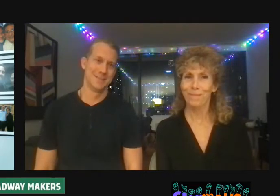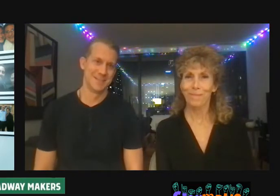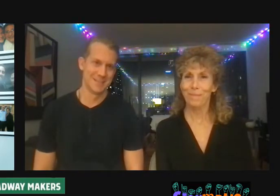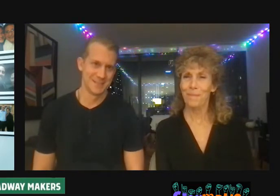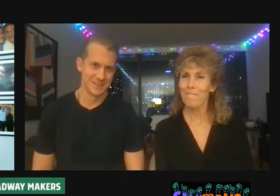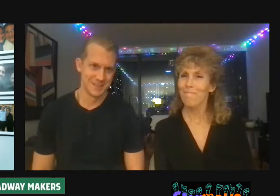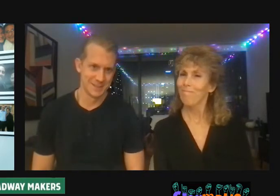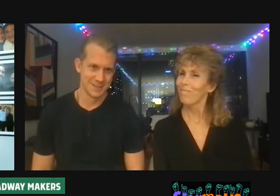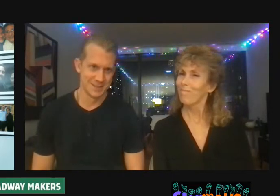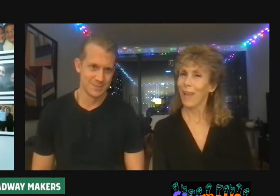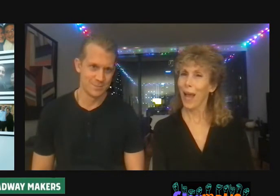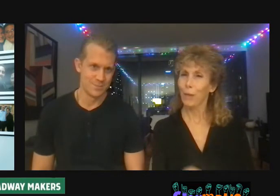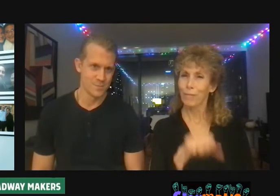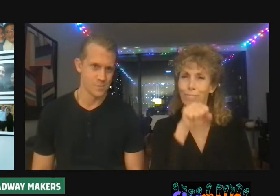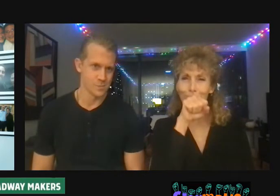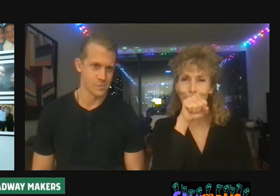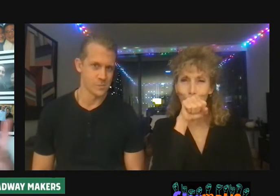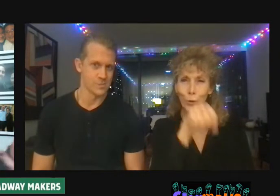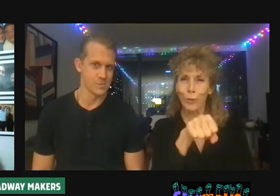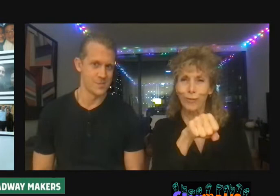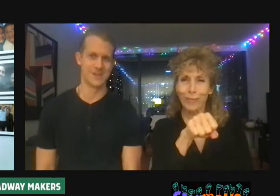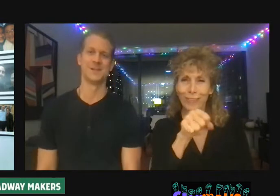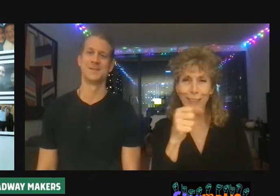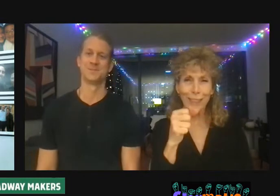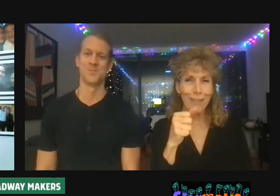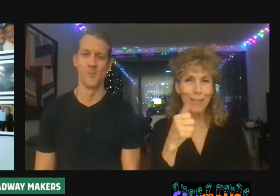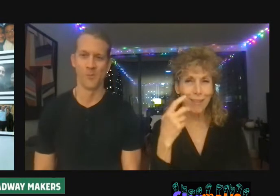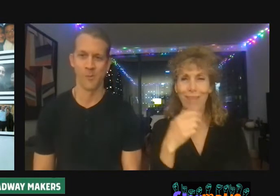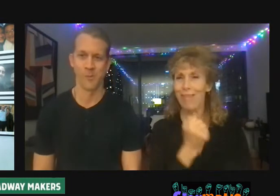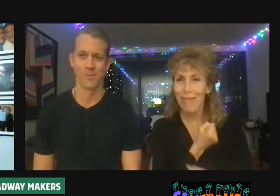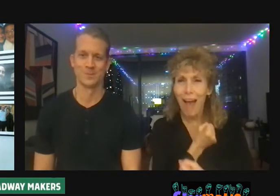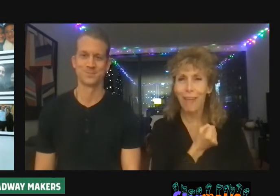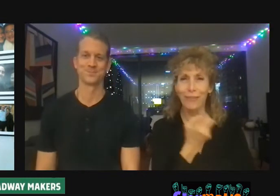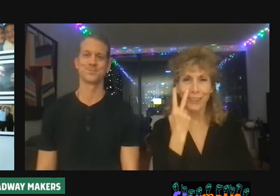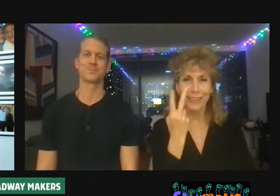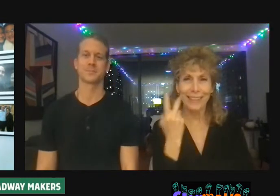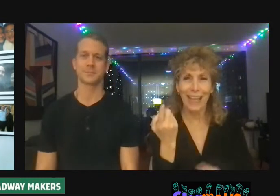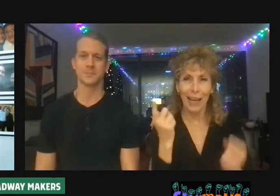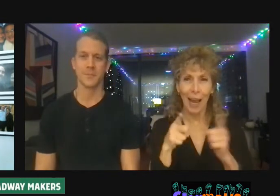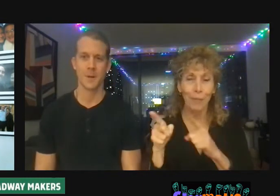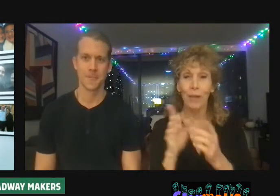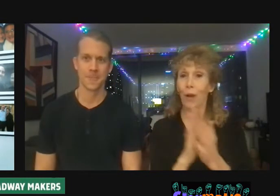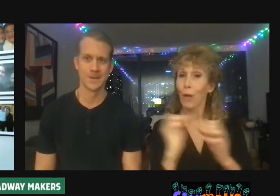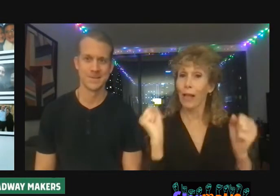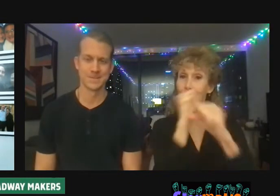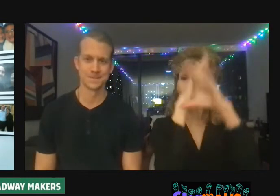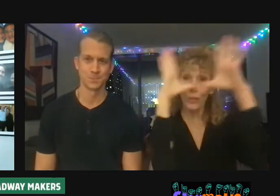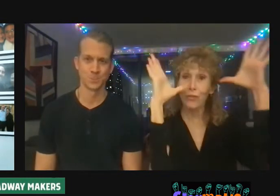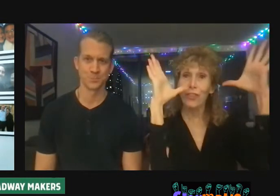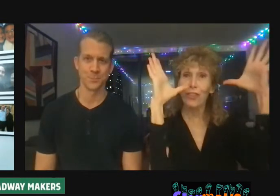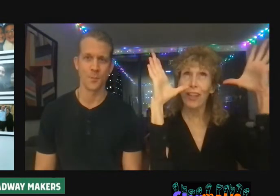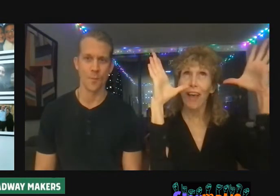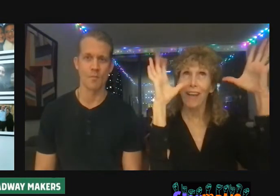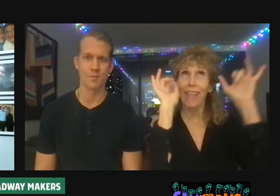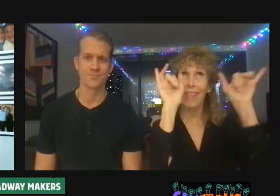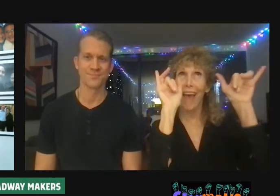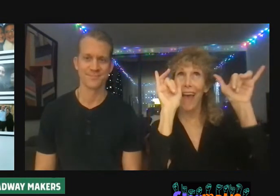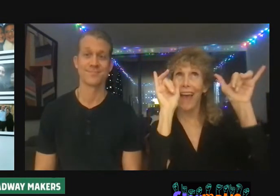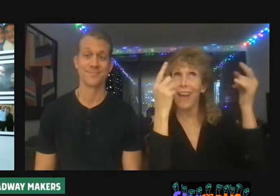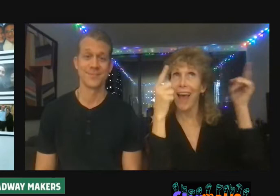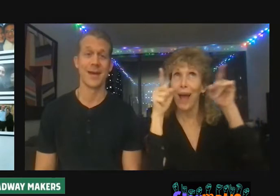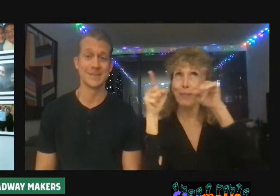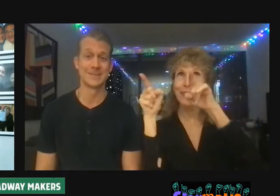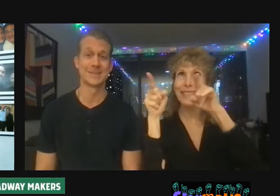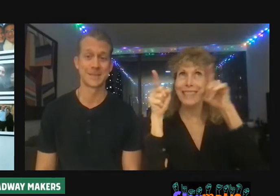I would love to see that happen. And so we'll just have to visualize it and see that